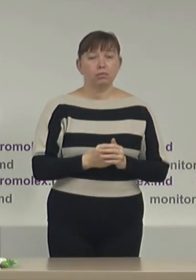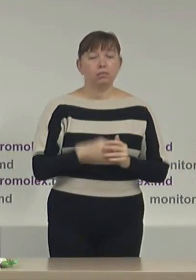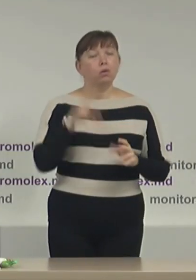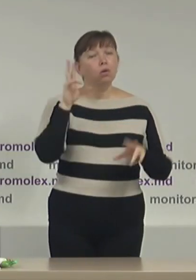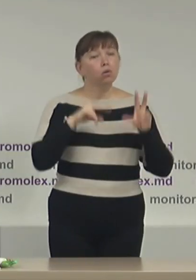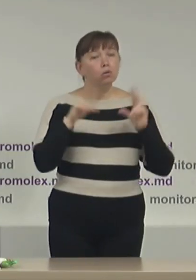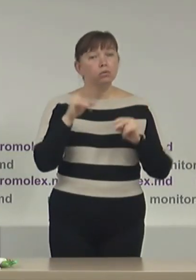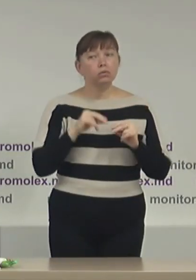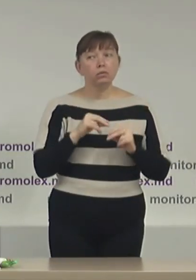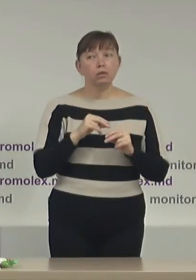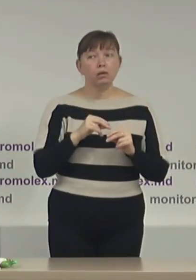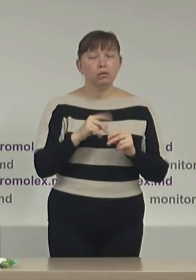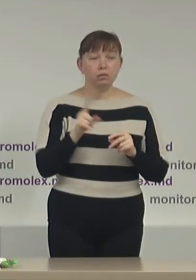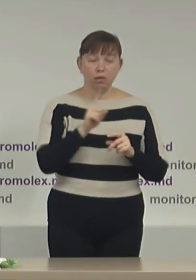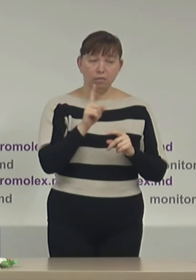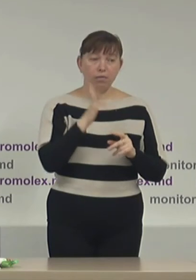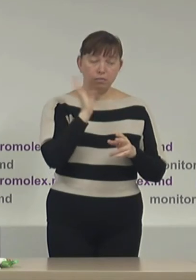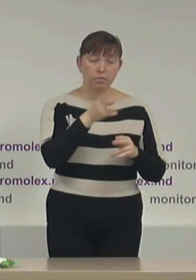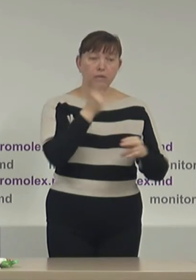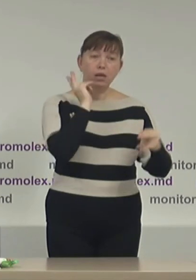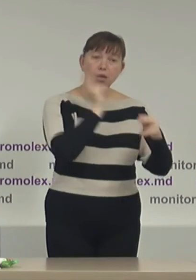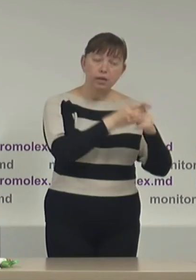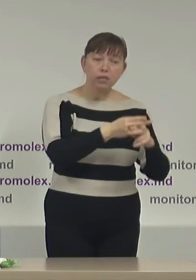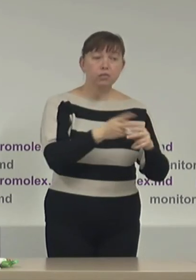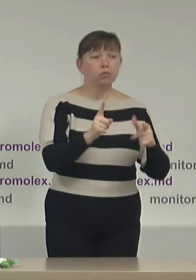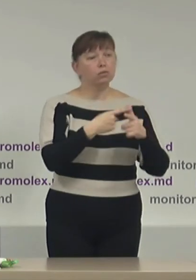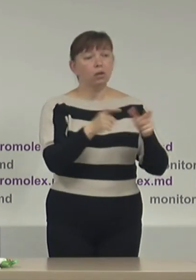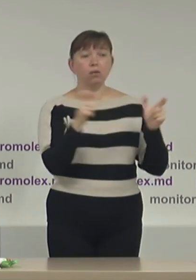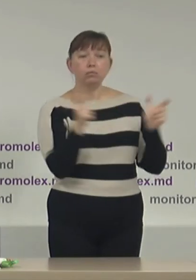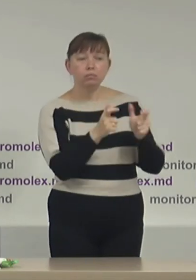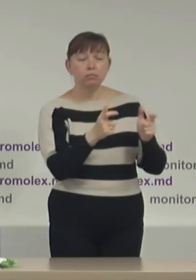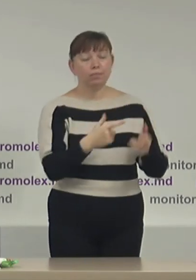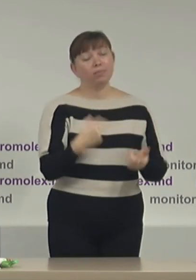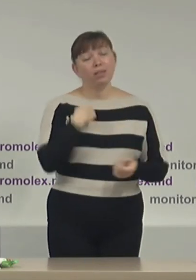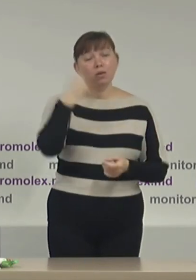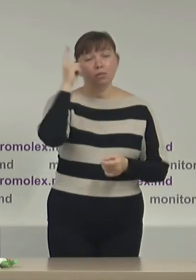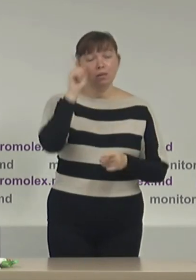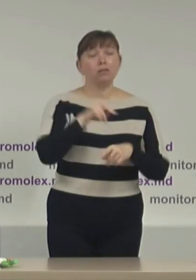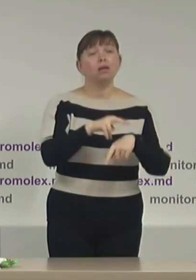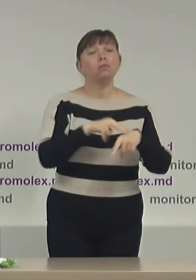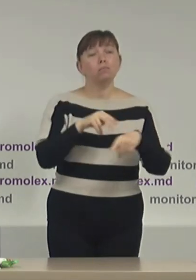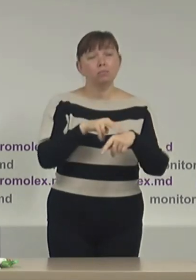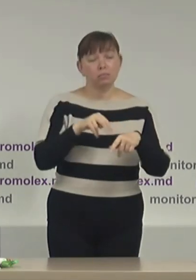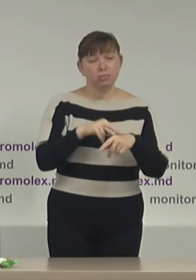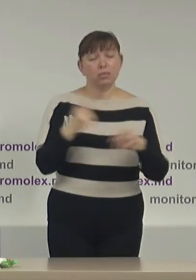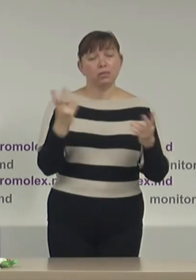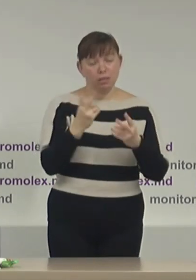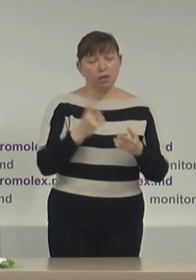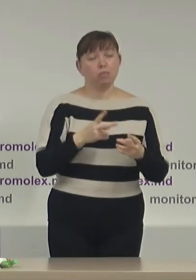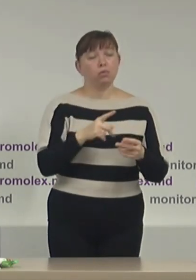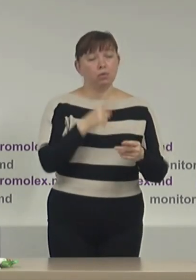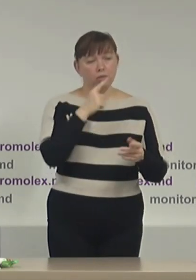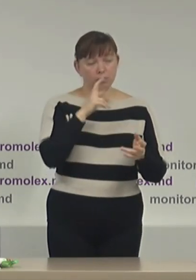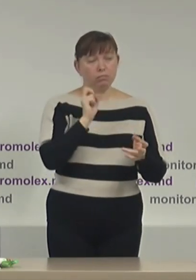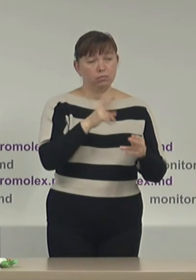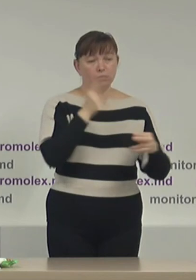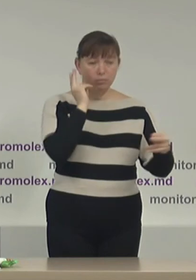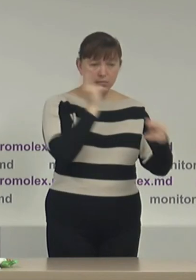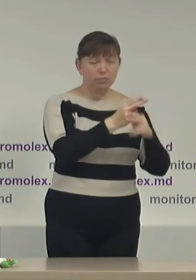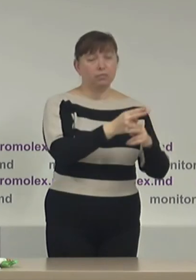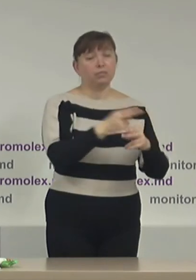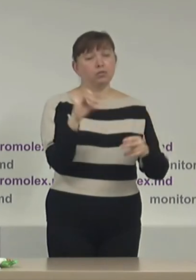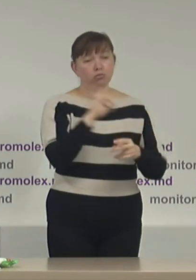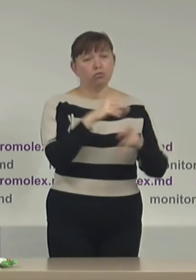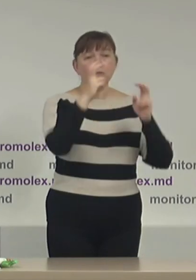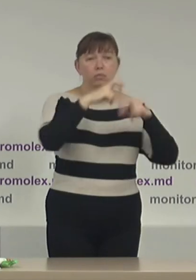50 persons. Do you think? Well, I believe that law enforcement bodies should